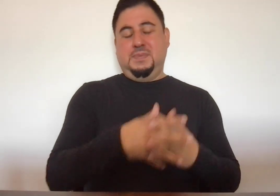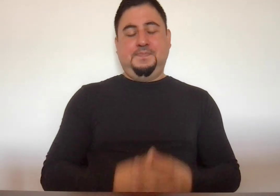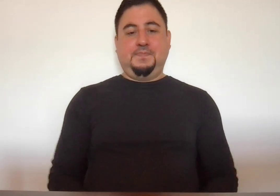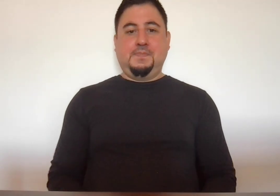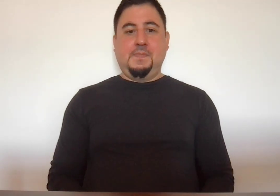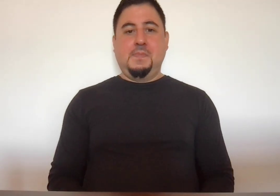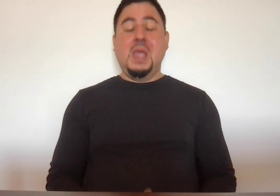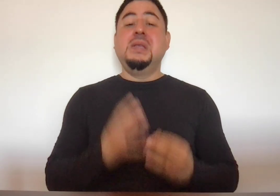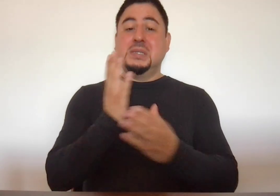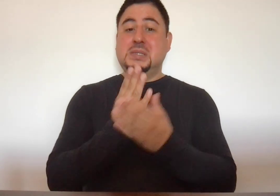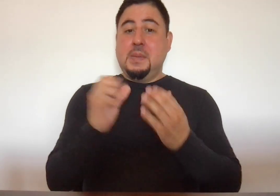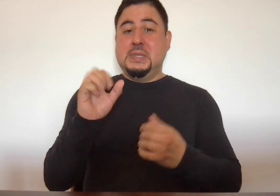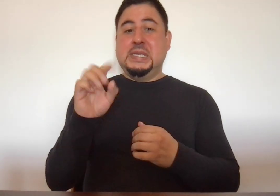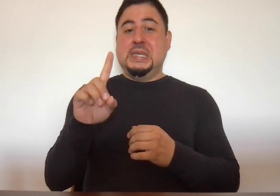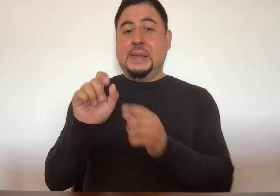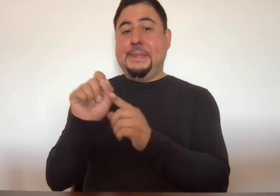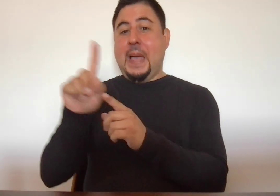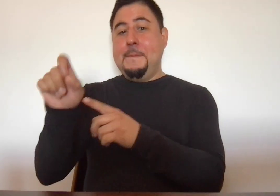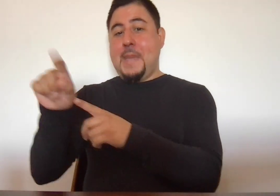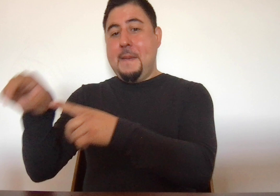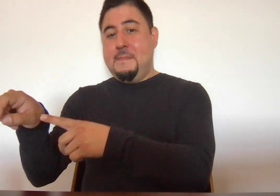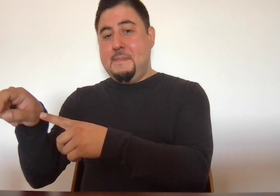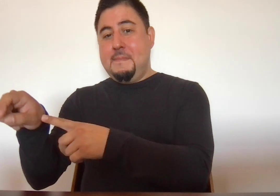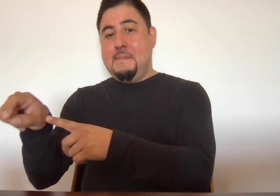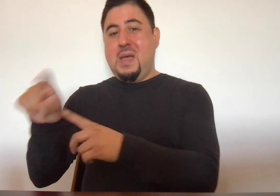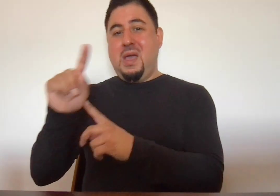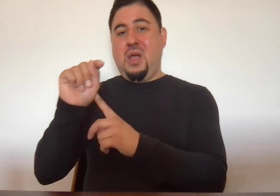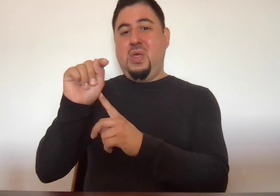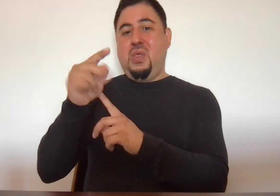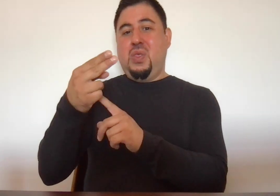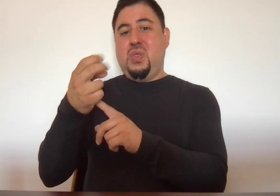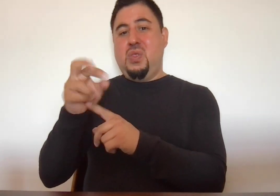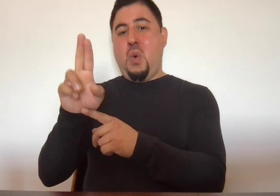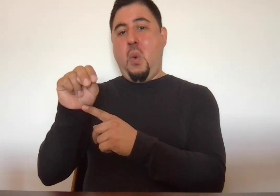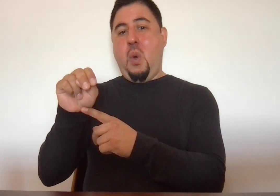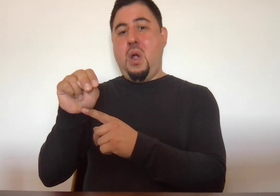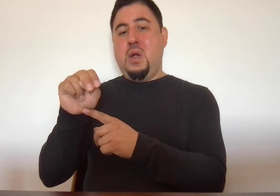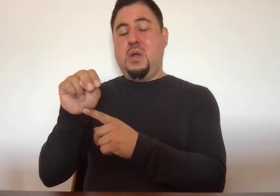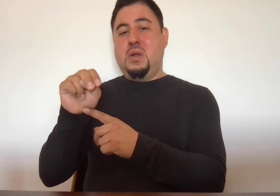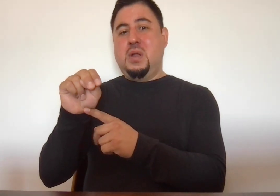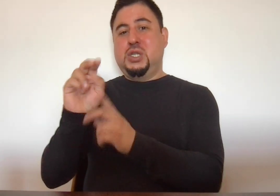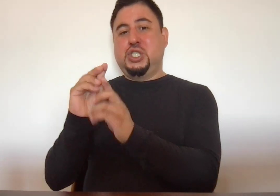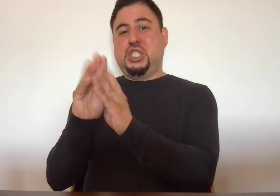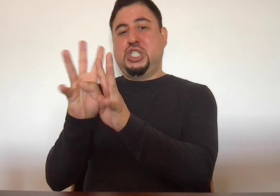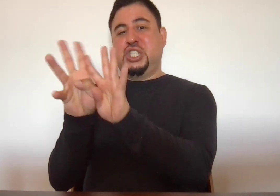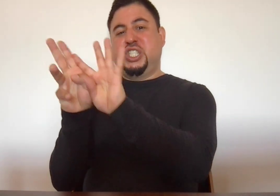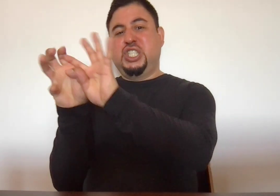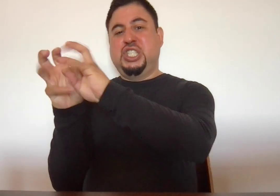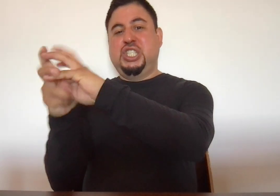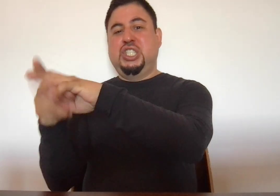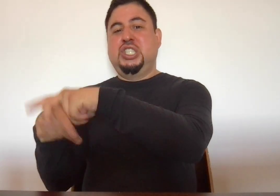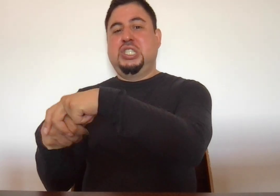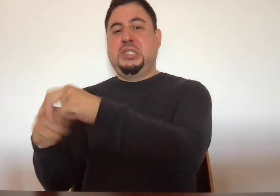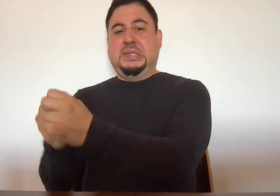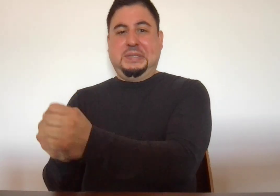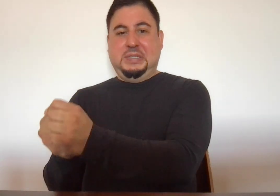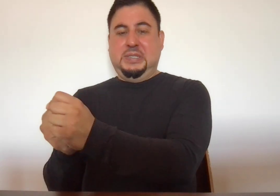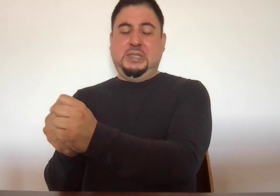Some fell among thorns, and the thorns grew up and choked it. But some seed fell on